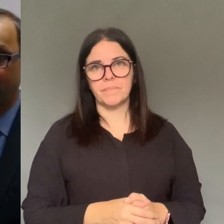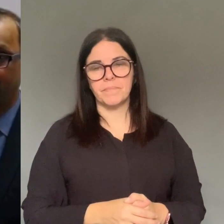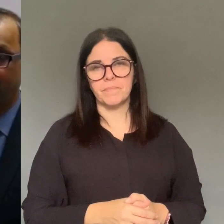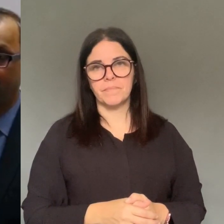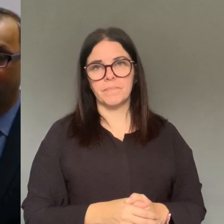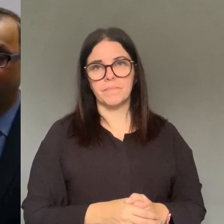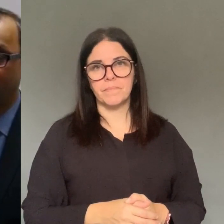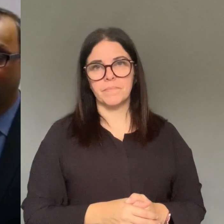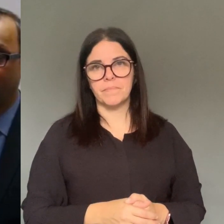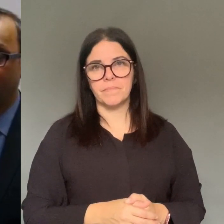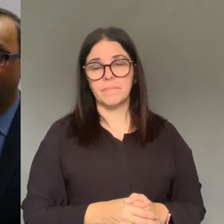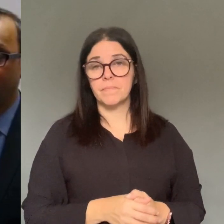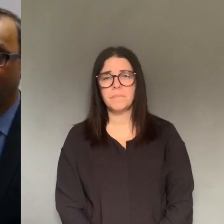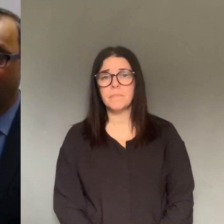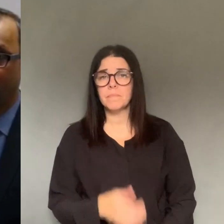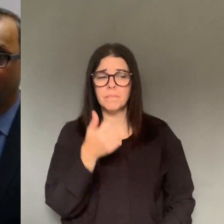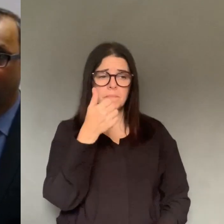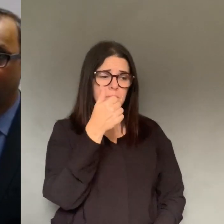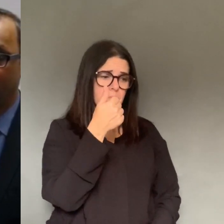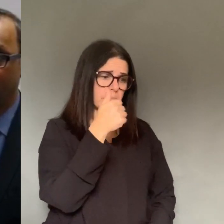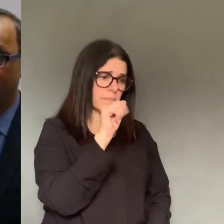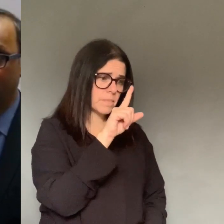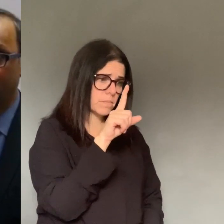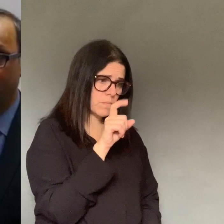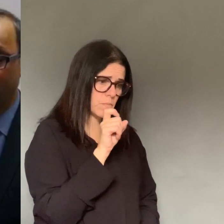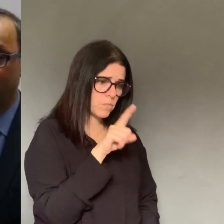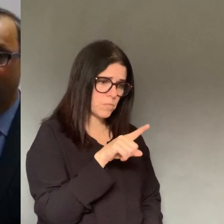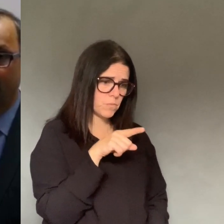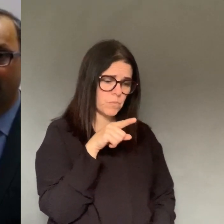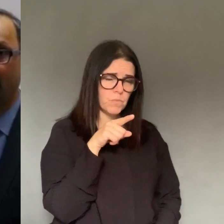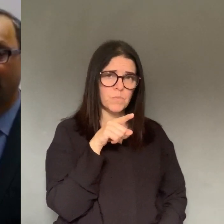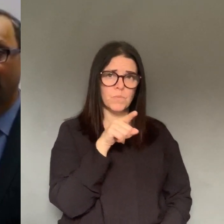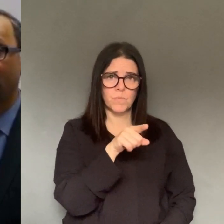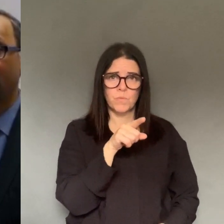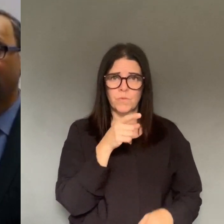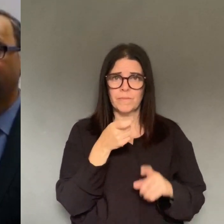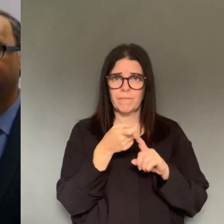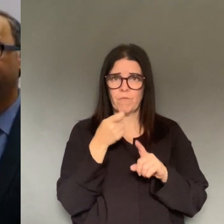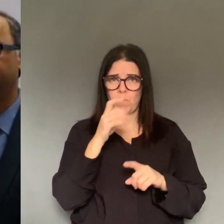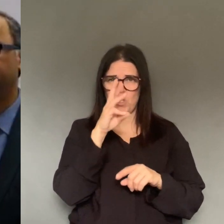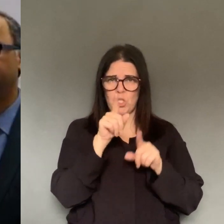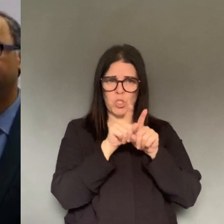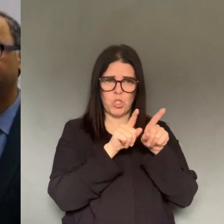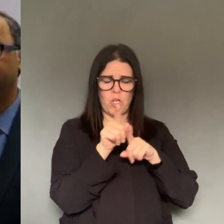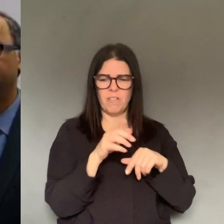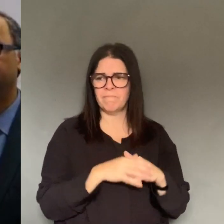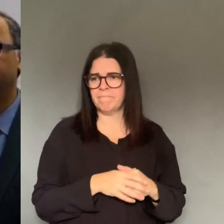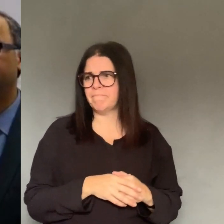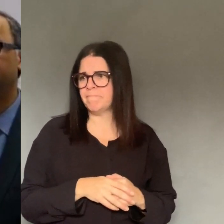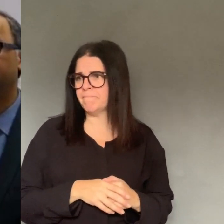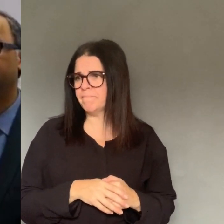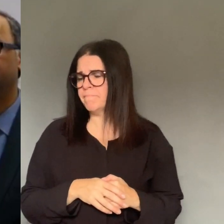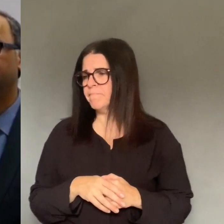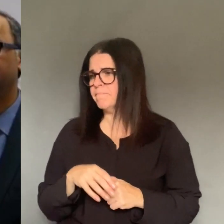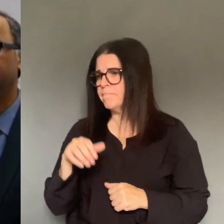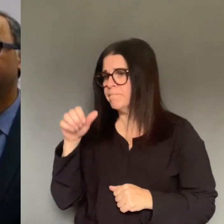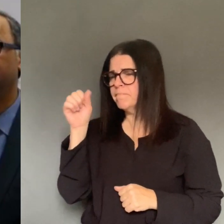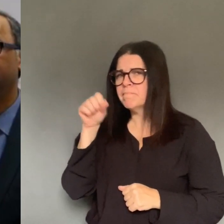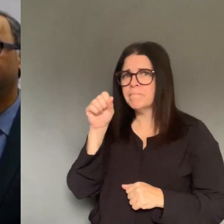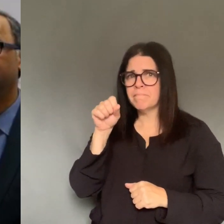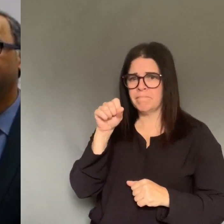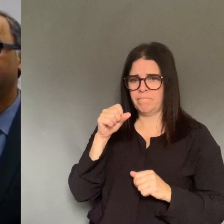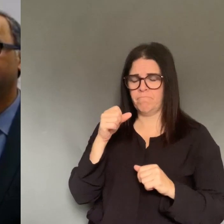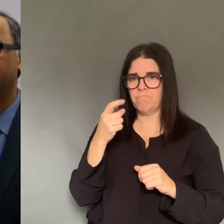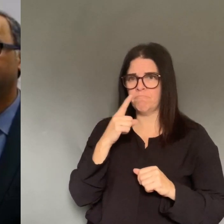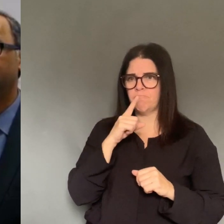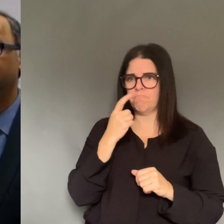Yes, thank you. Good morning. 59 new positive cases is a pretty significant jump, as you mentioned. Do you attribute that to the same things as